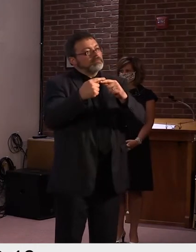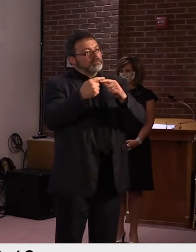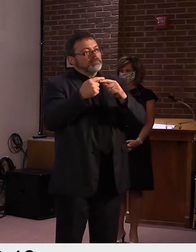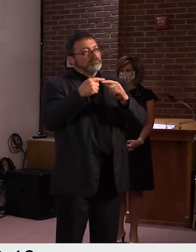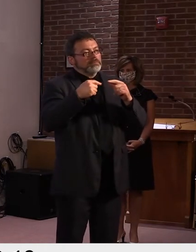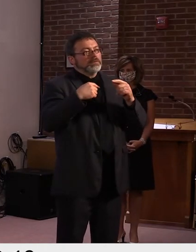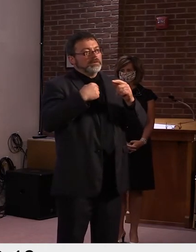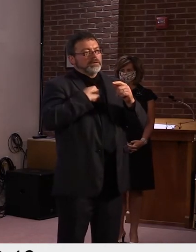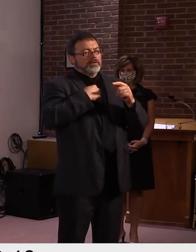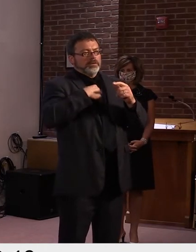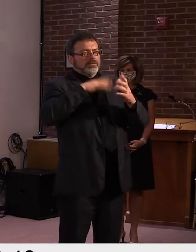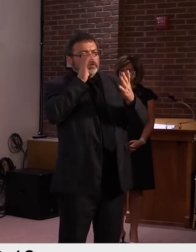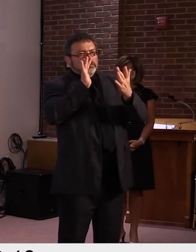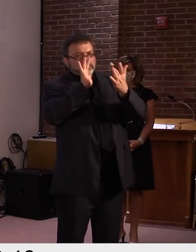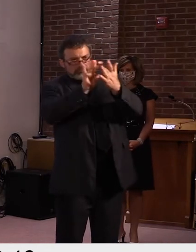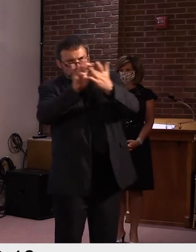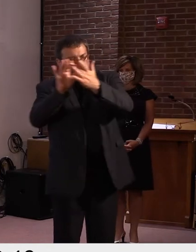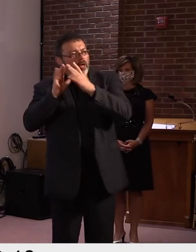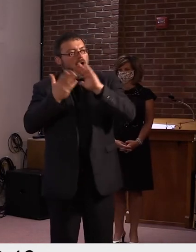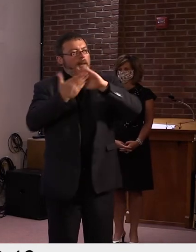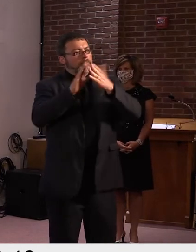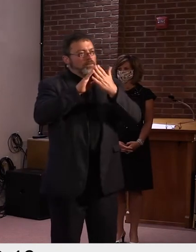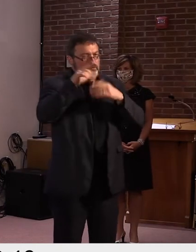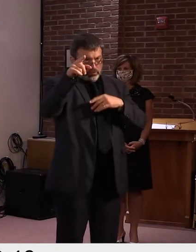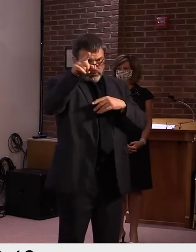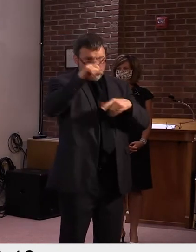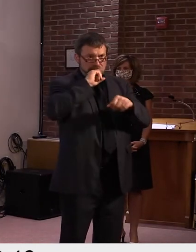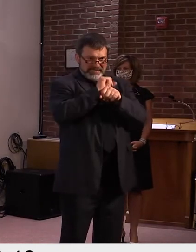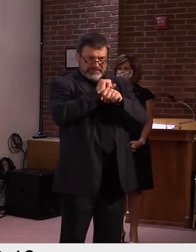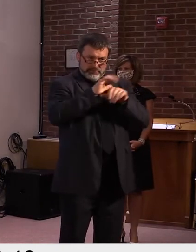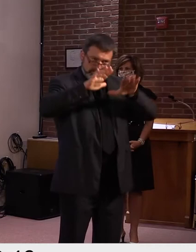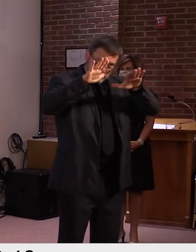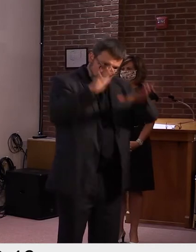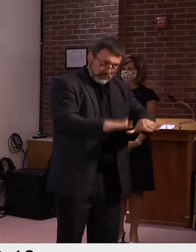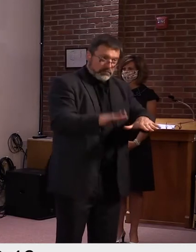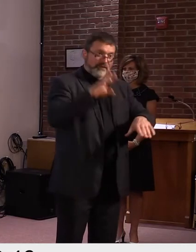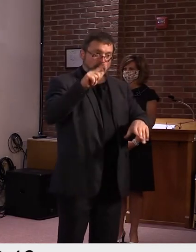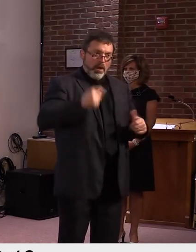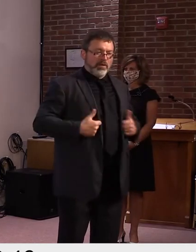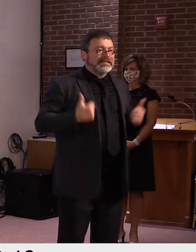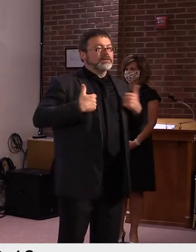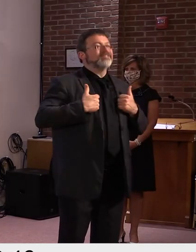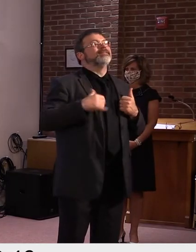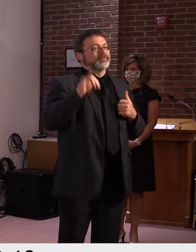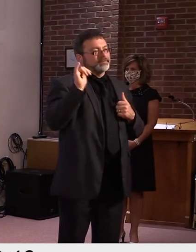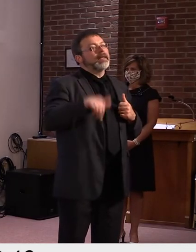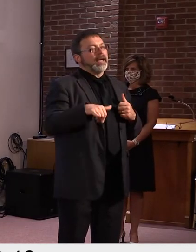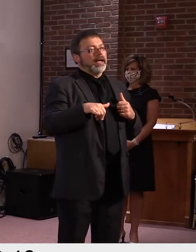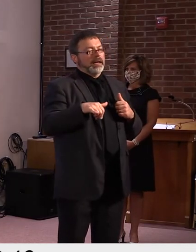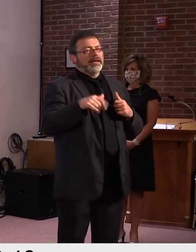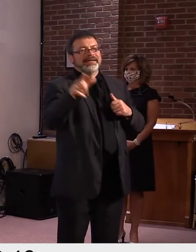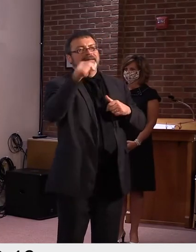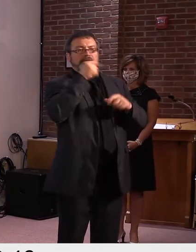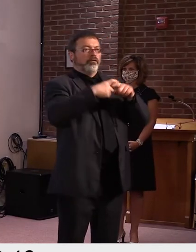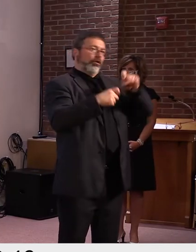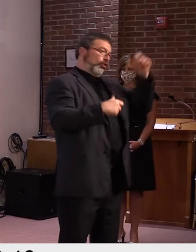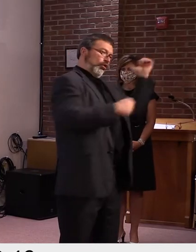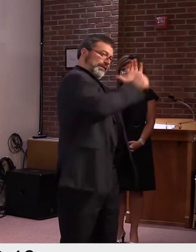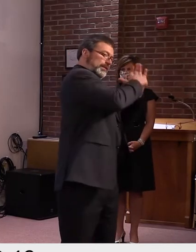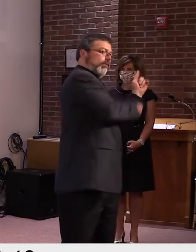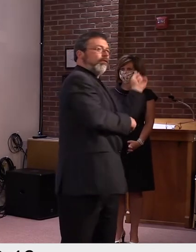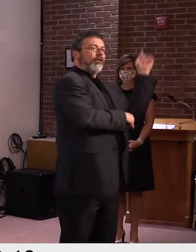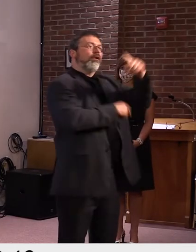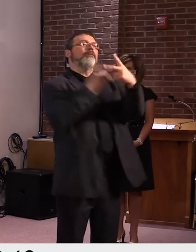sure that we are accurately reporting who is where. Once that has been determined, we will then also increase